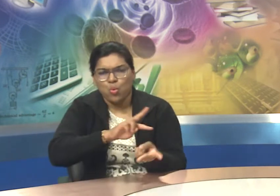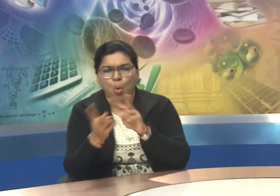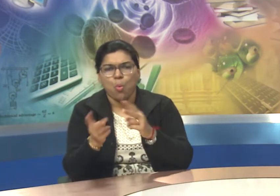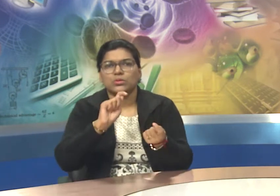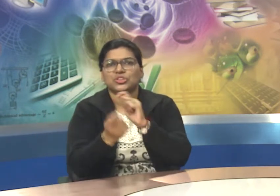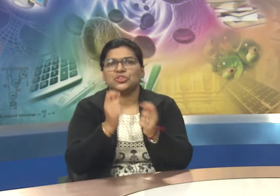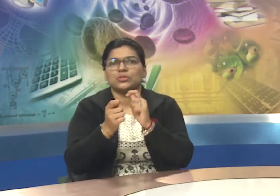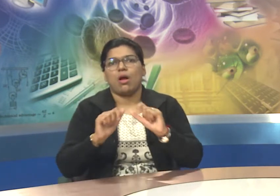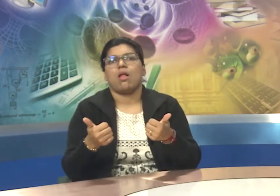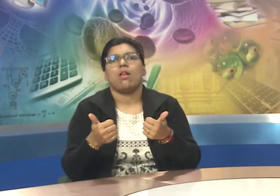atmosphere.